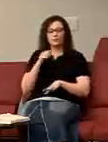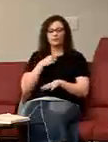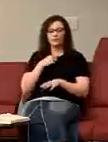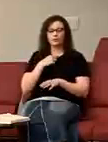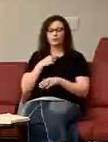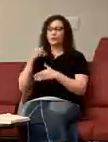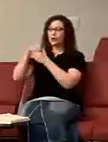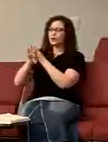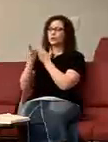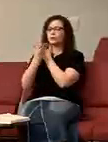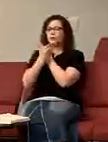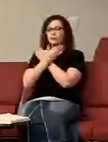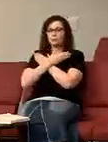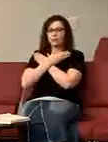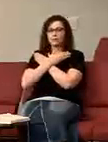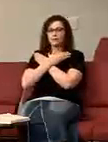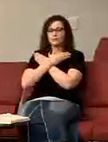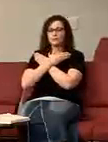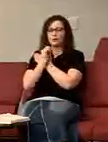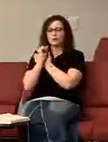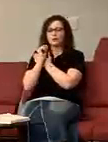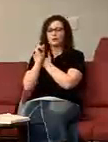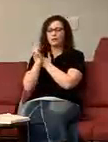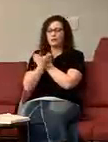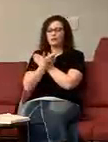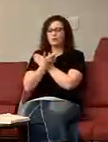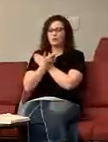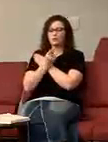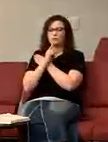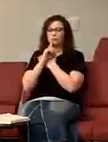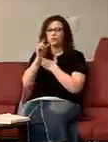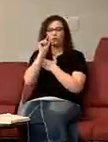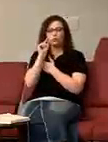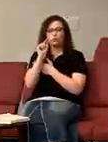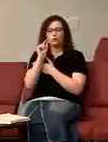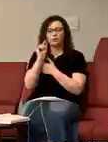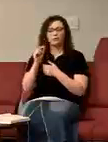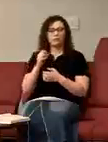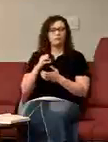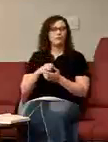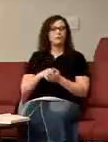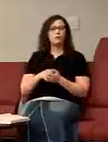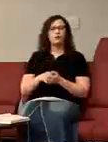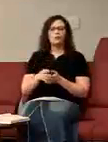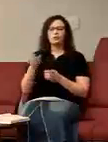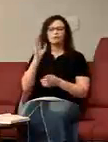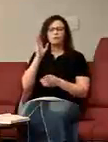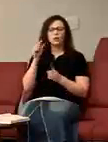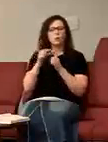his rest, any of you should seem to come short of it. What is, when you hear the word rest, what do you think of?